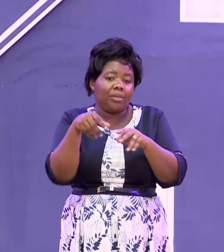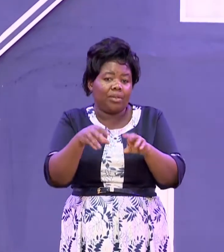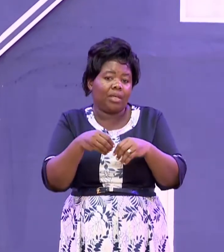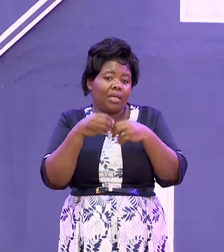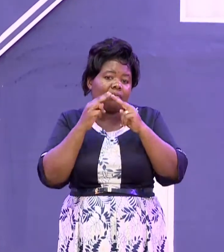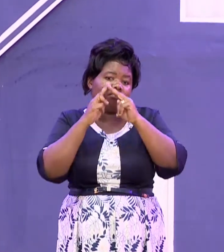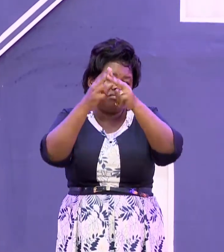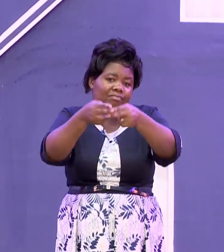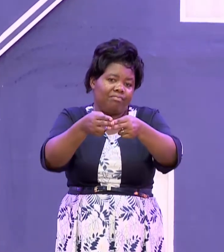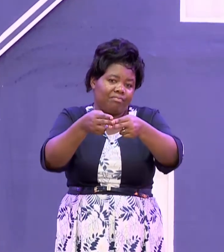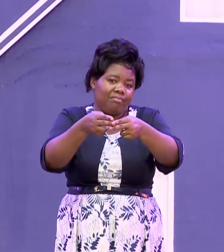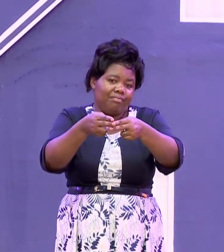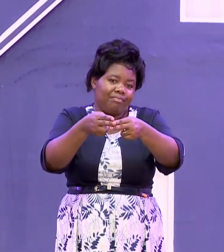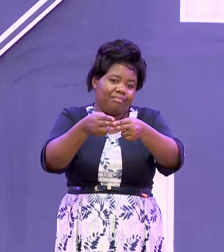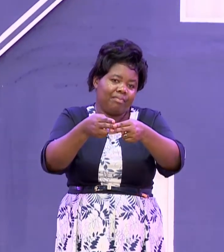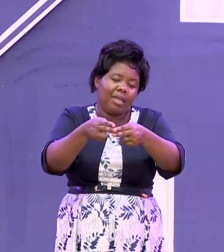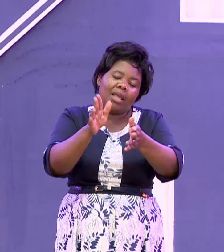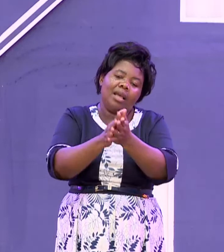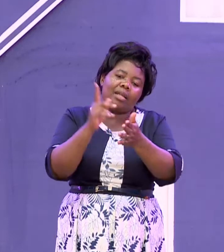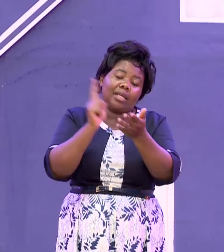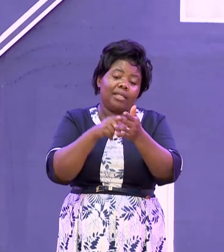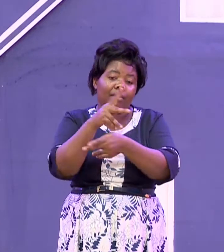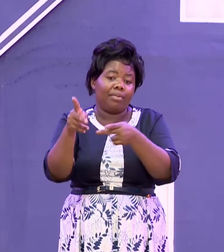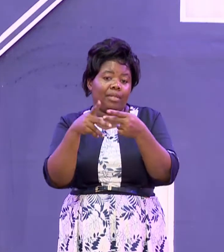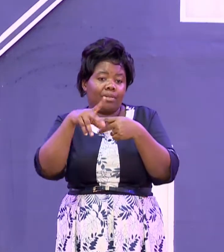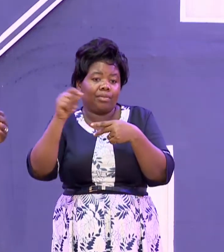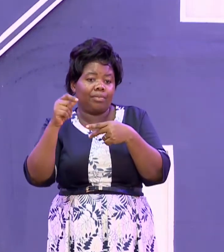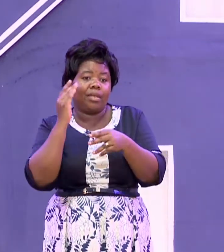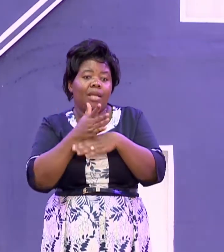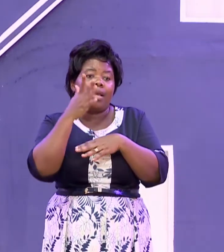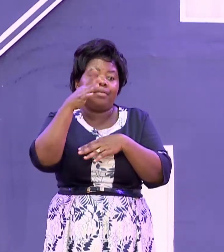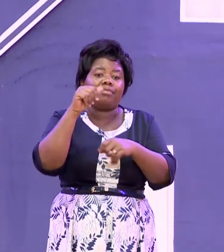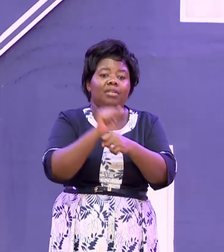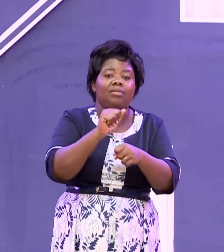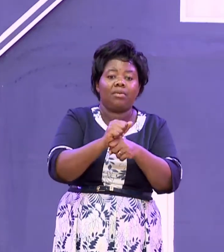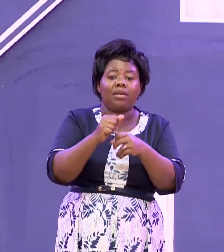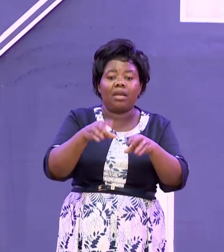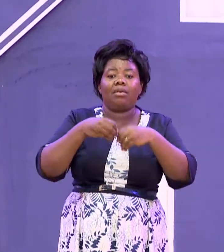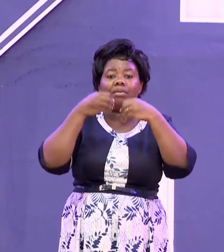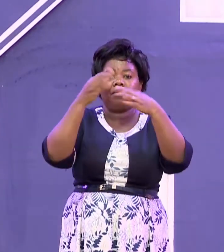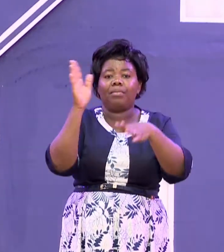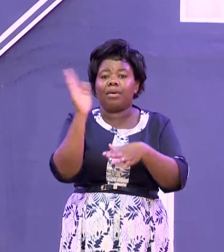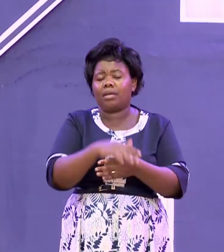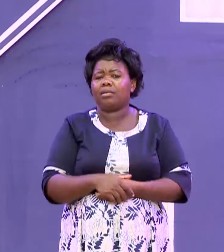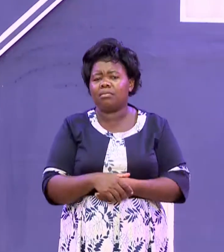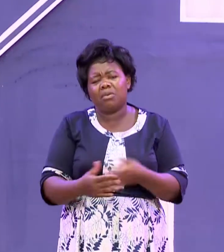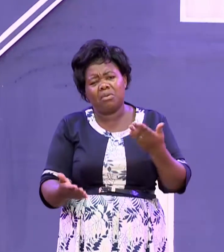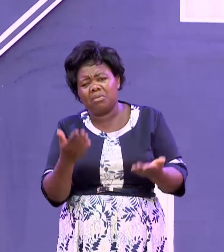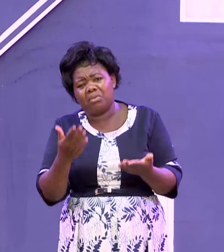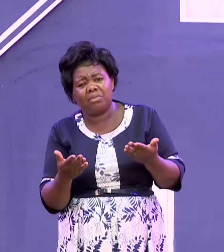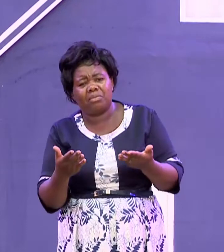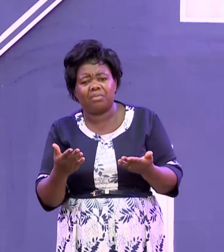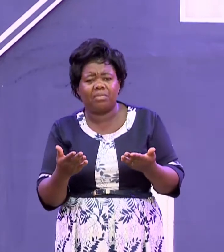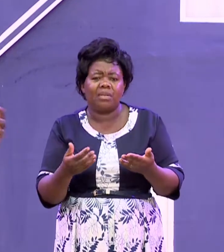someone lends me some money so that I get where to go. If I get, I'll repay back.